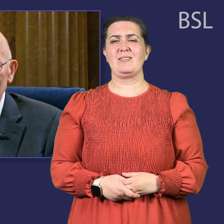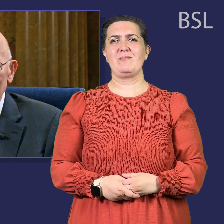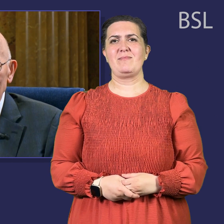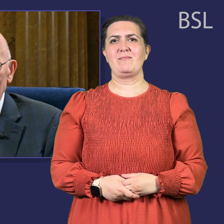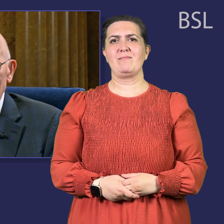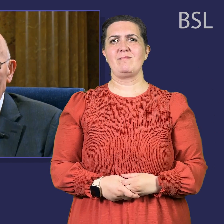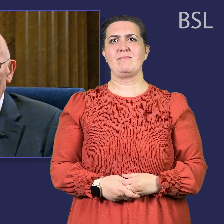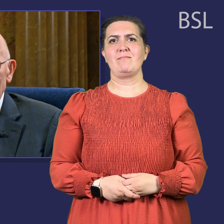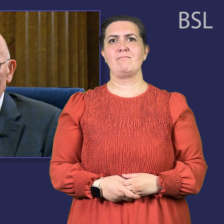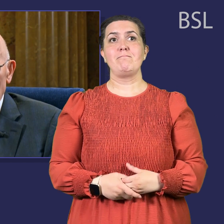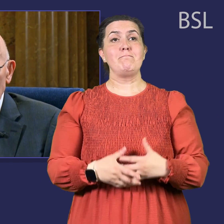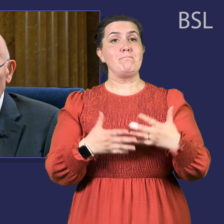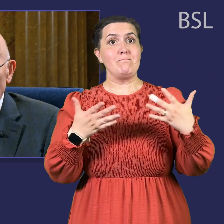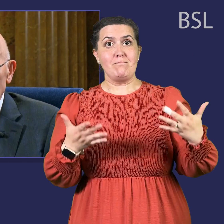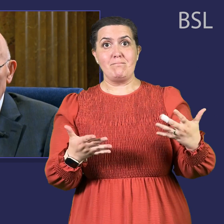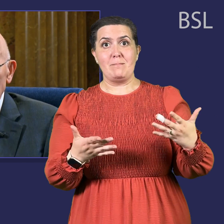leadership.